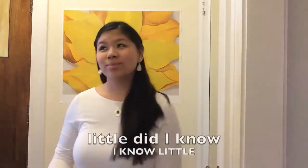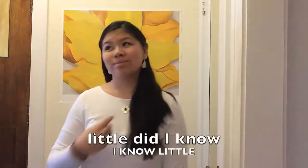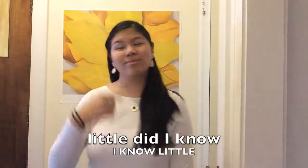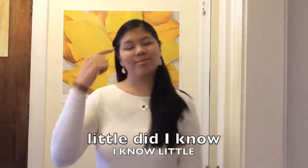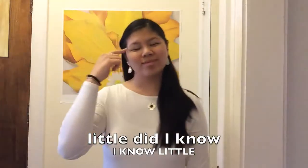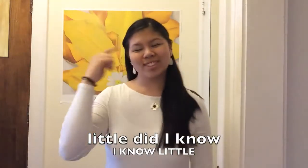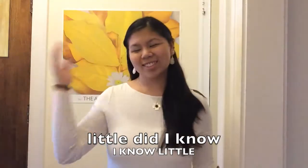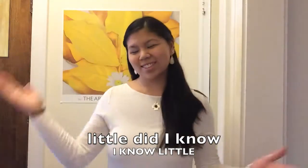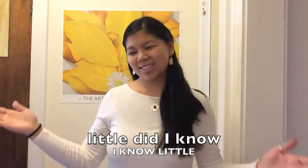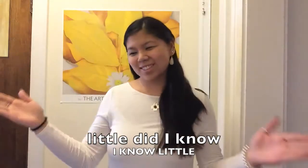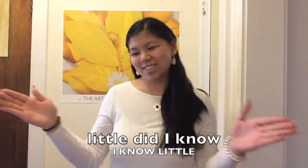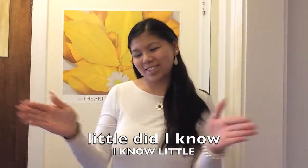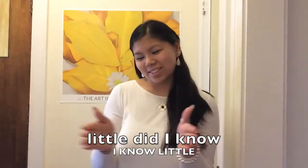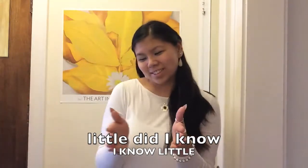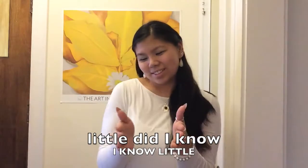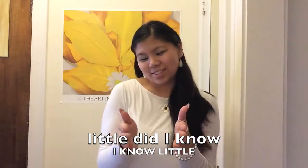Little did I know